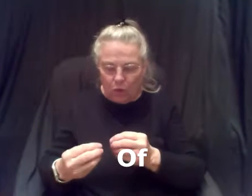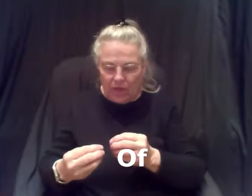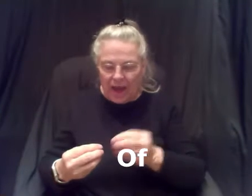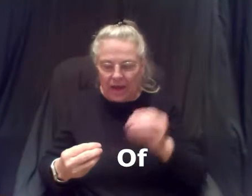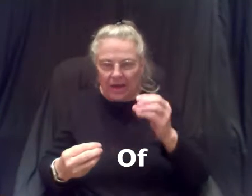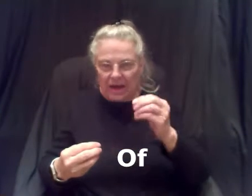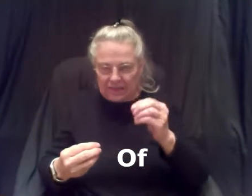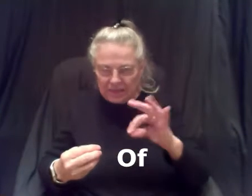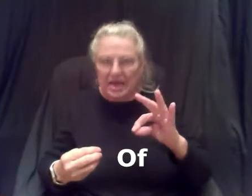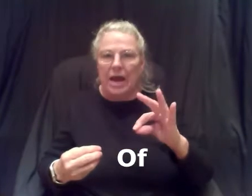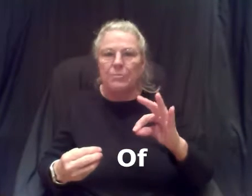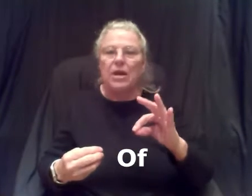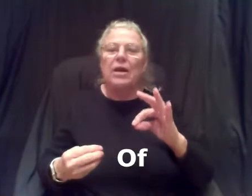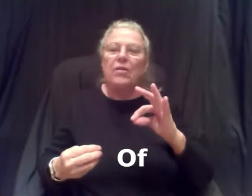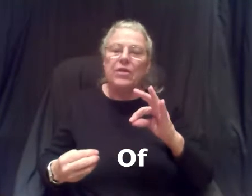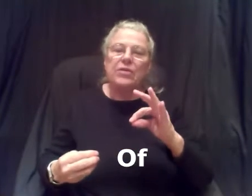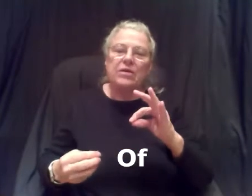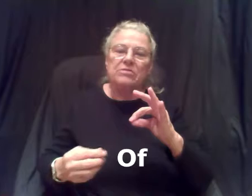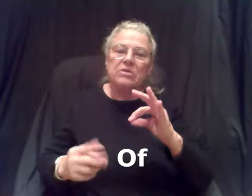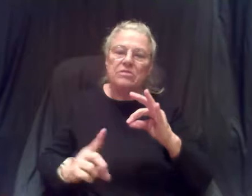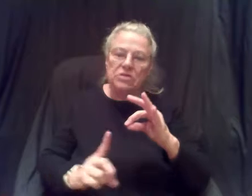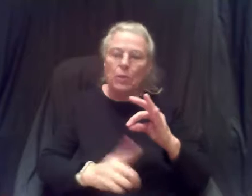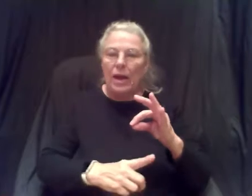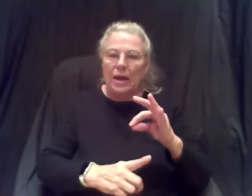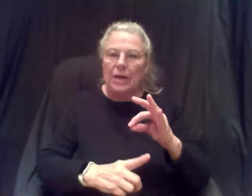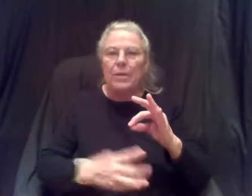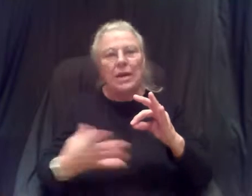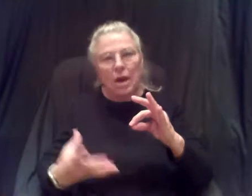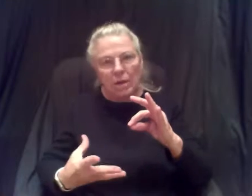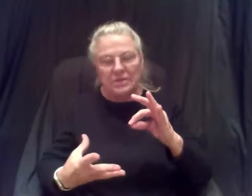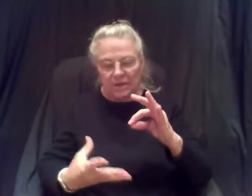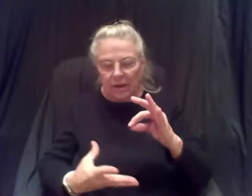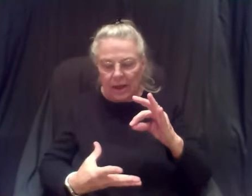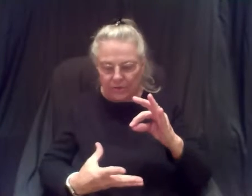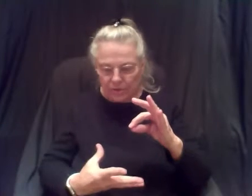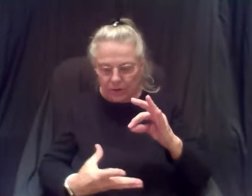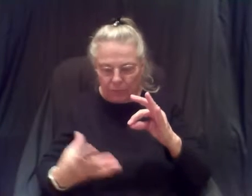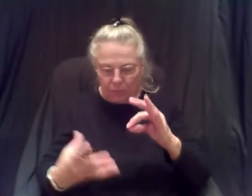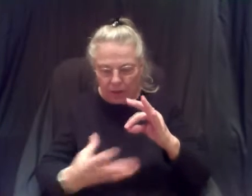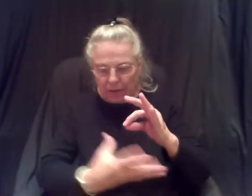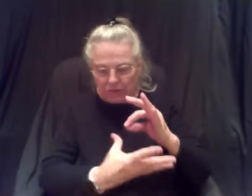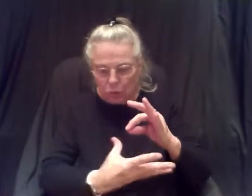that except that the spelling becomes the letter, becomes the word.